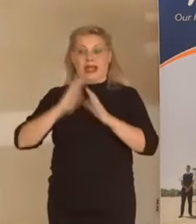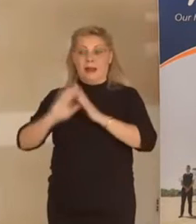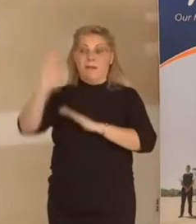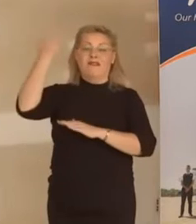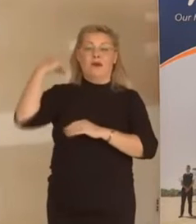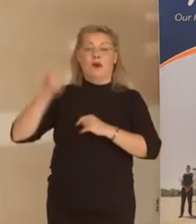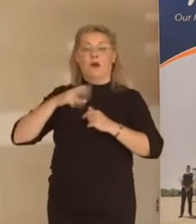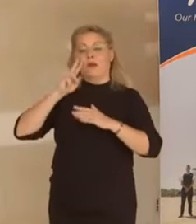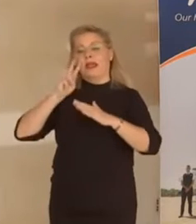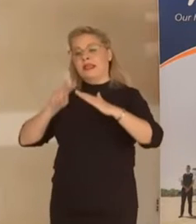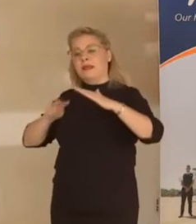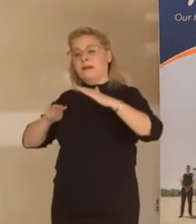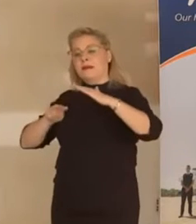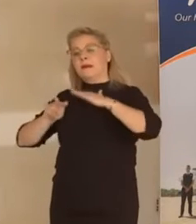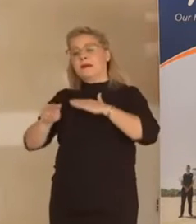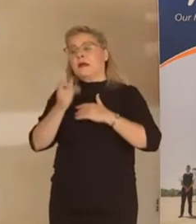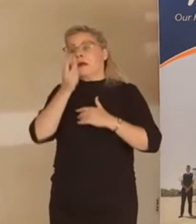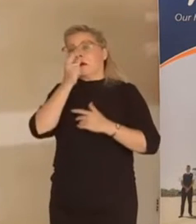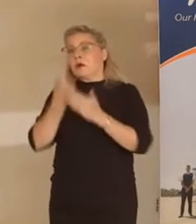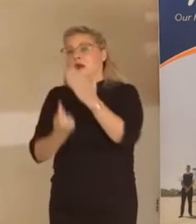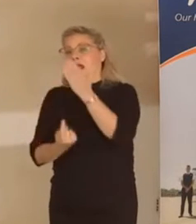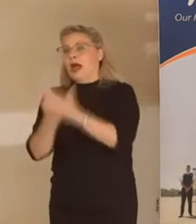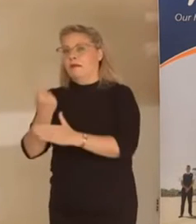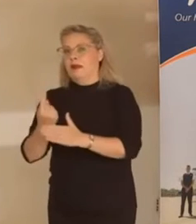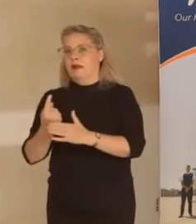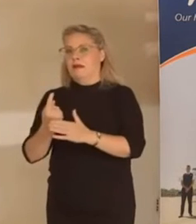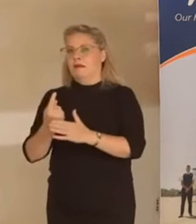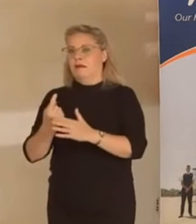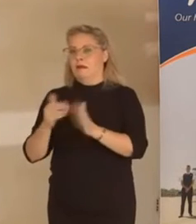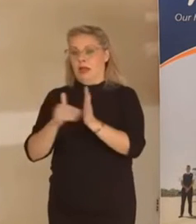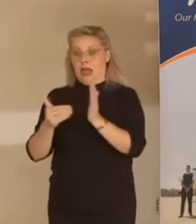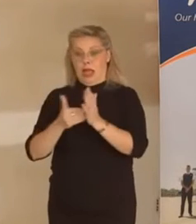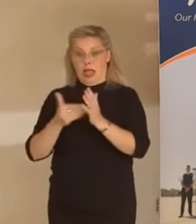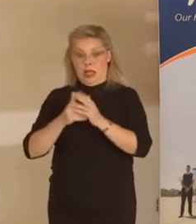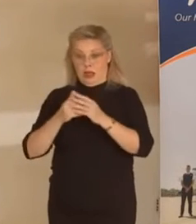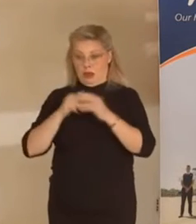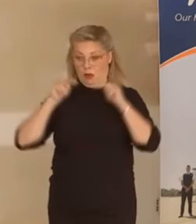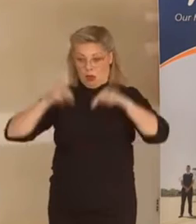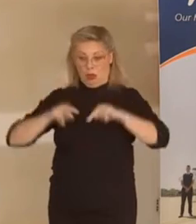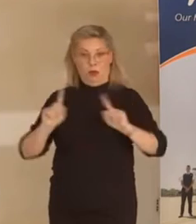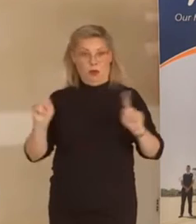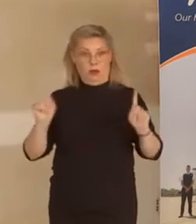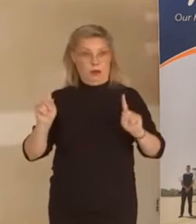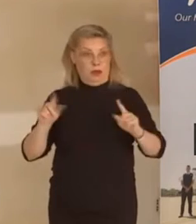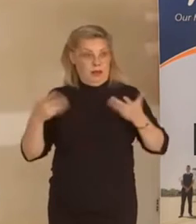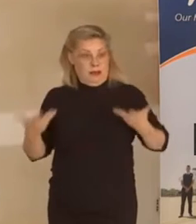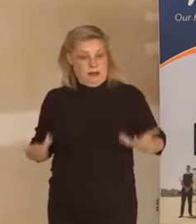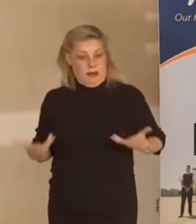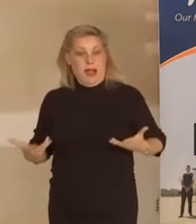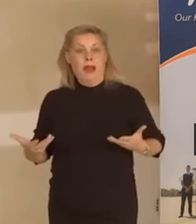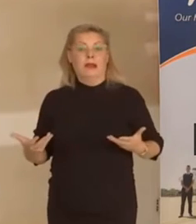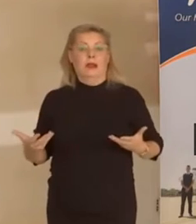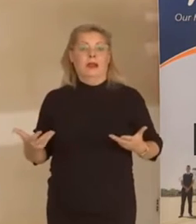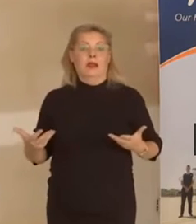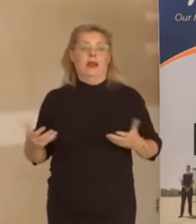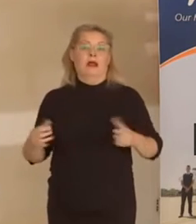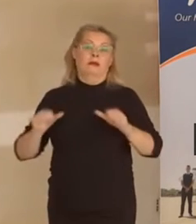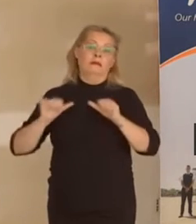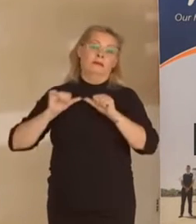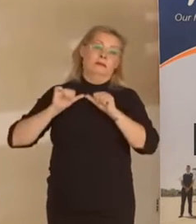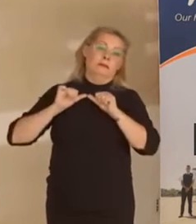We've invested substantially in our health system, not just in Sydney, but right across our state, from Tweed in the north to Bega in the